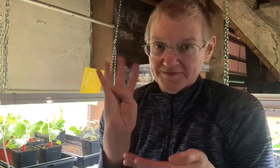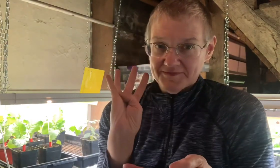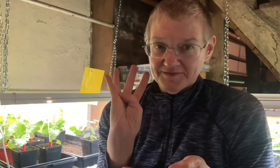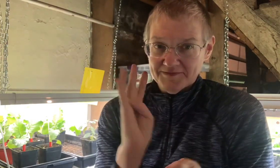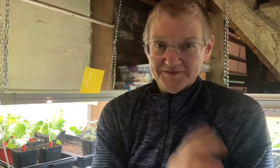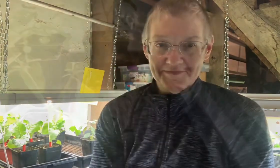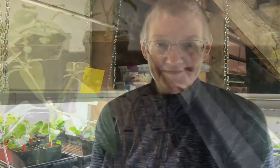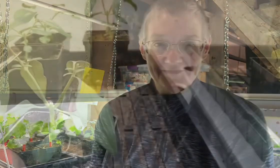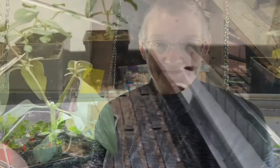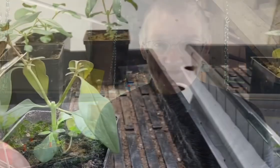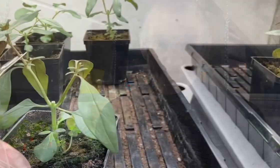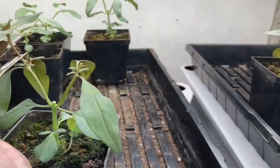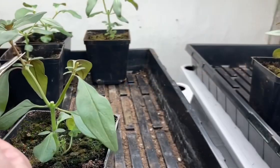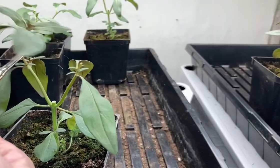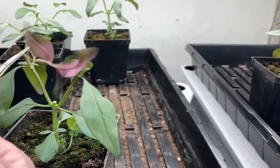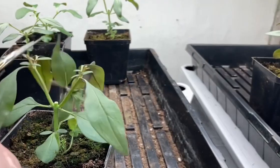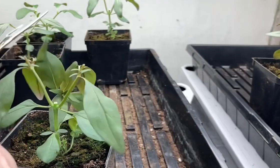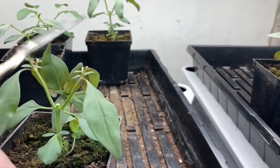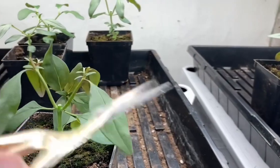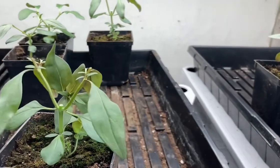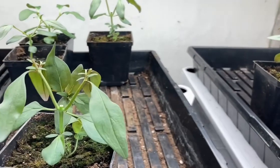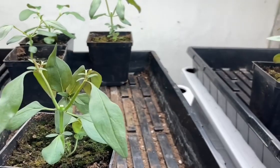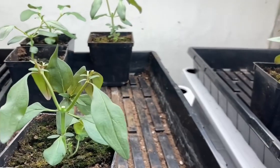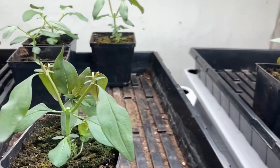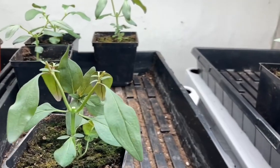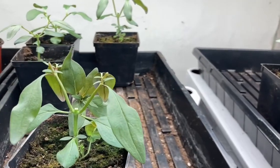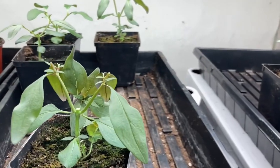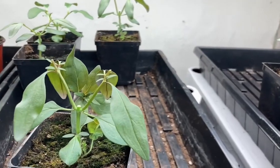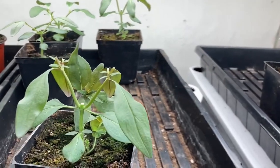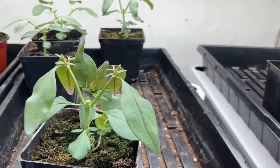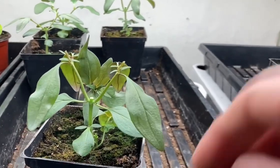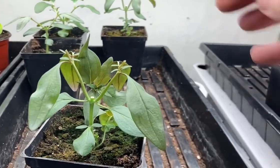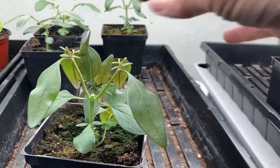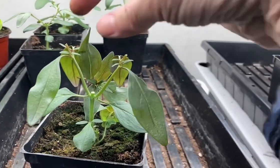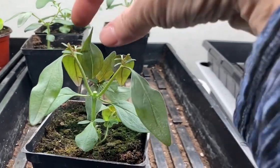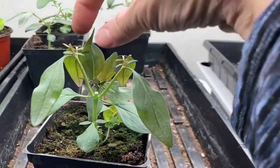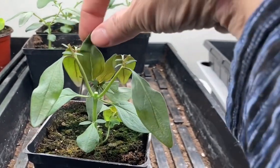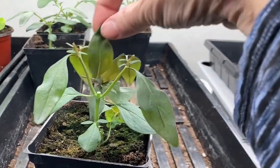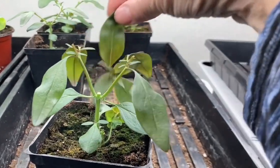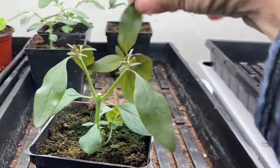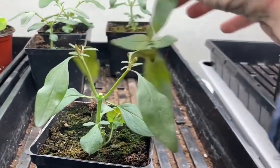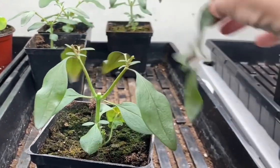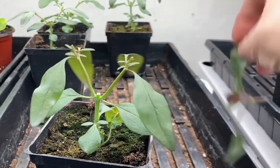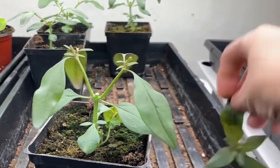Now, these were thinned and potted up 4 weeks ago.